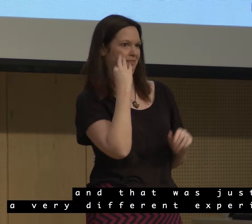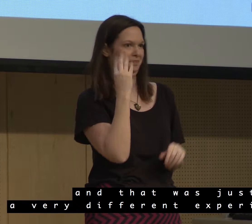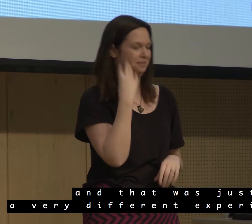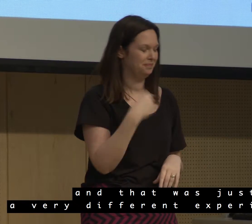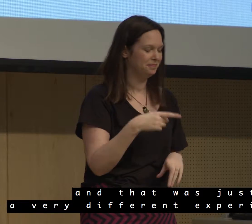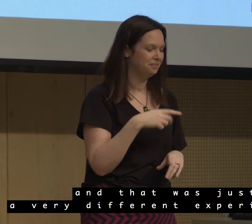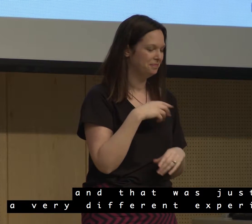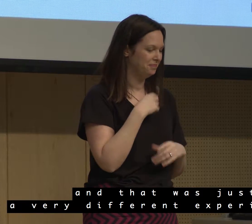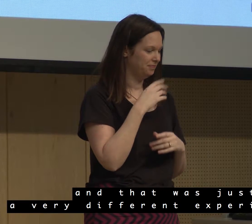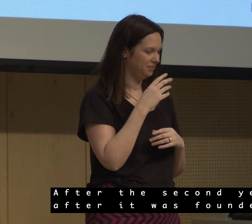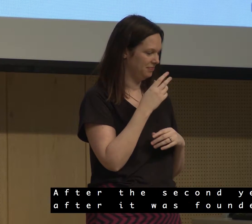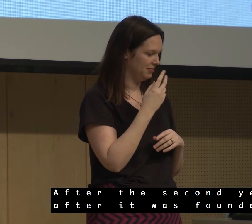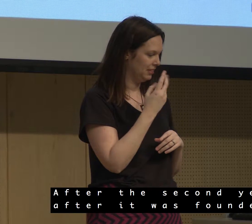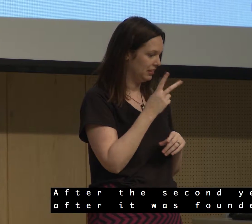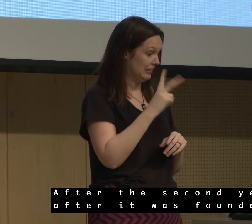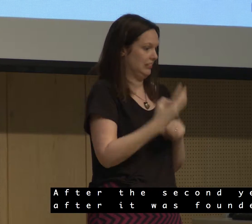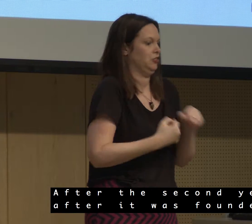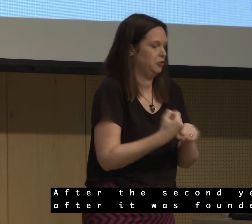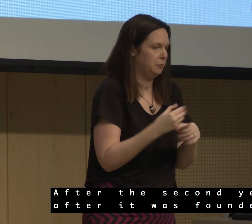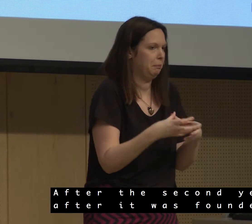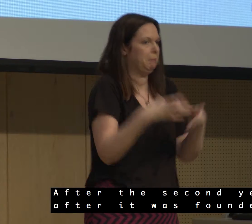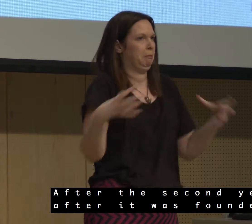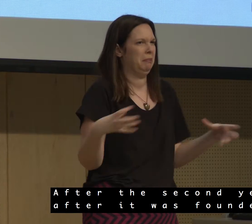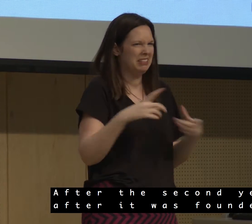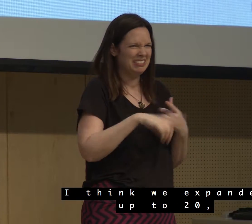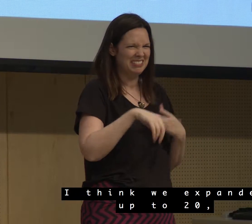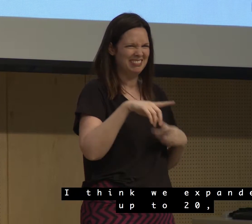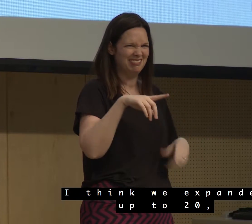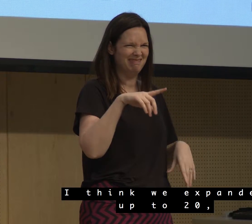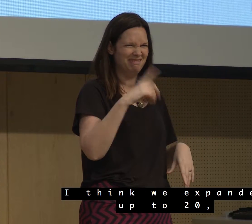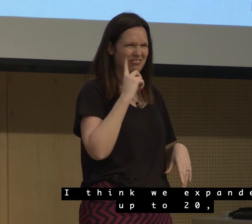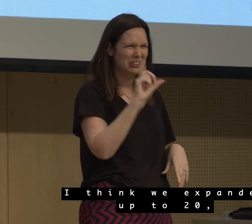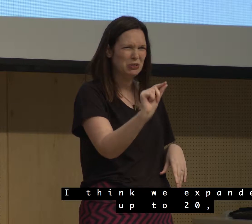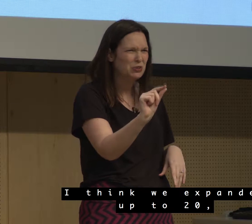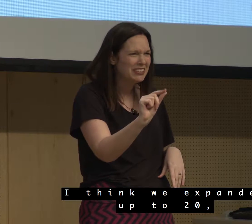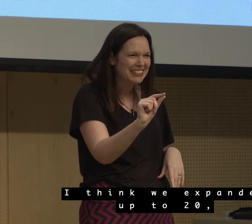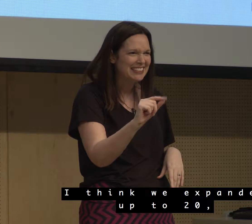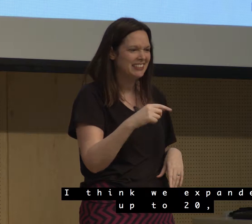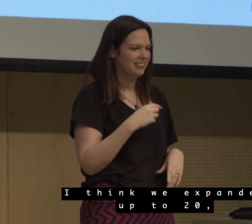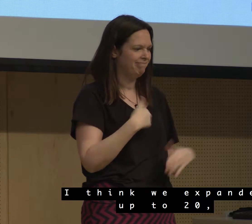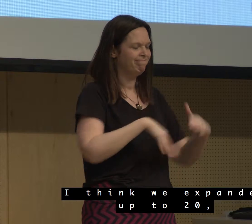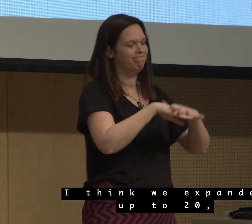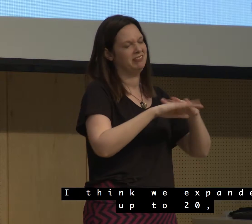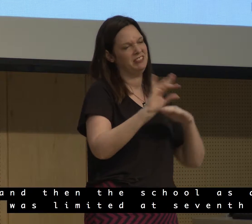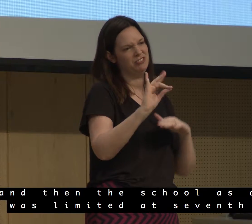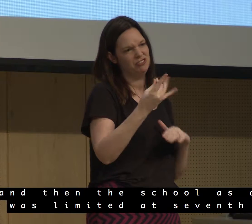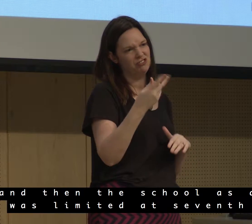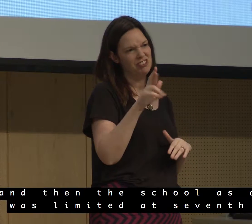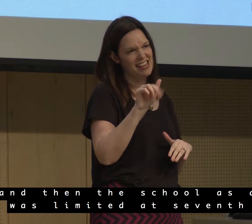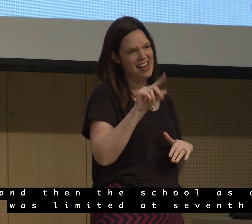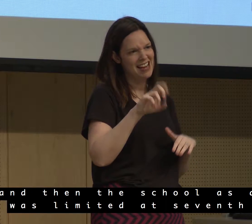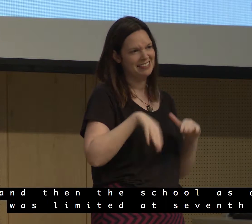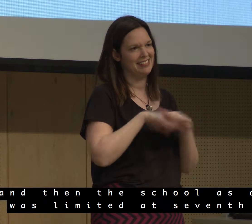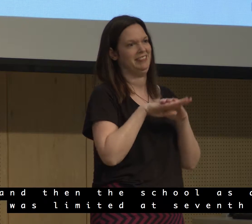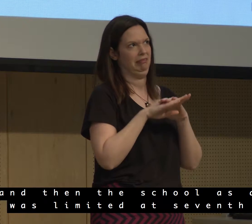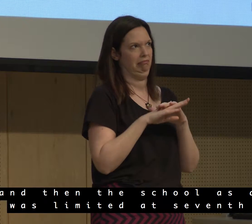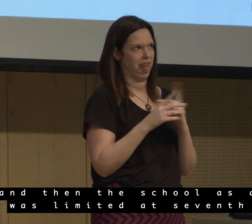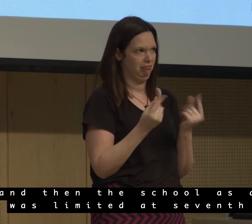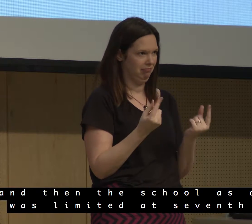different experience. After the second year, after it was founded, I think we expanded up to 20, and then the school as a whole